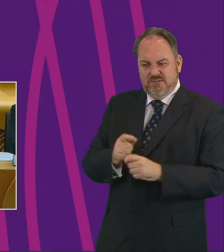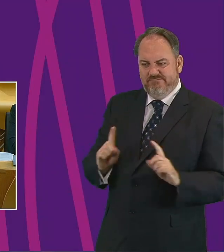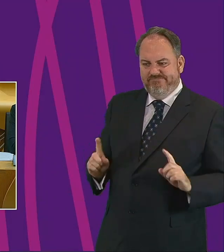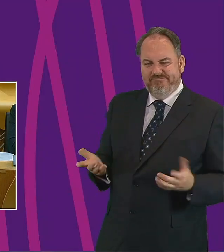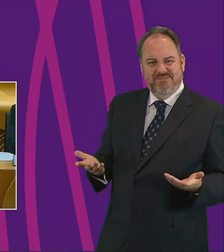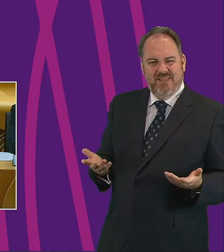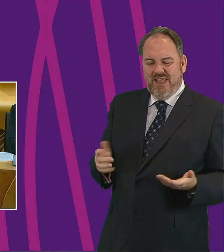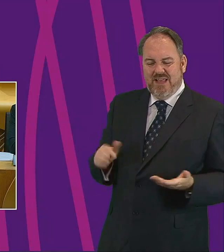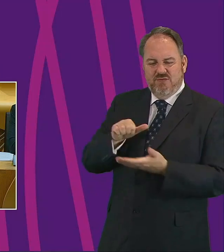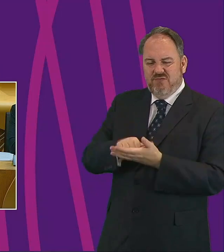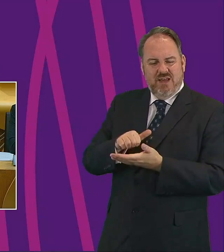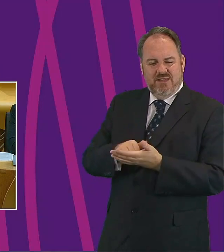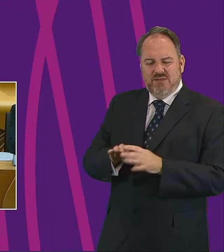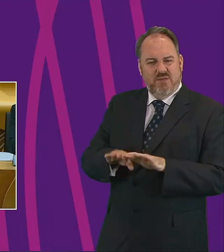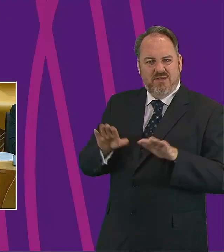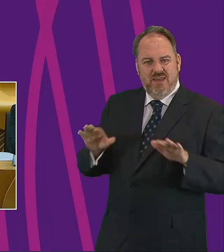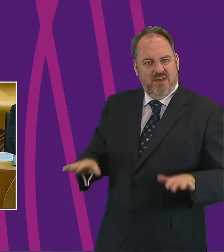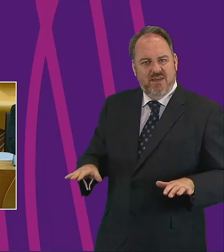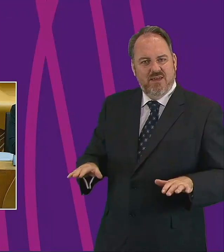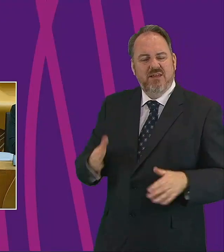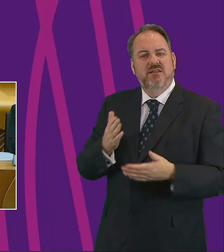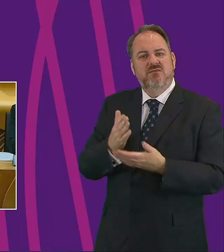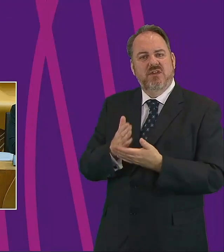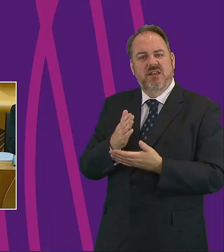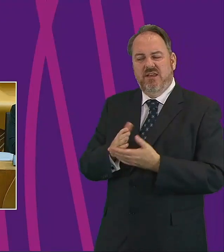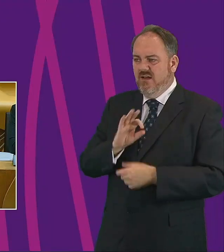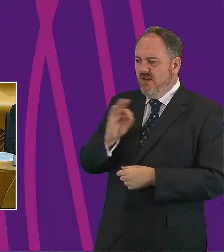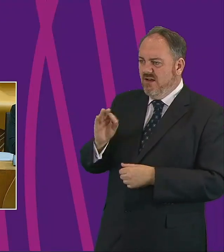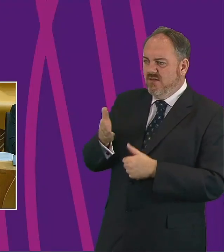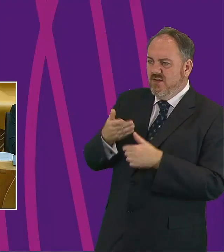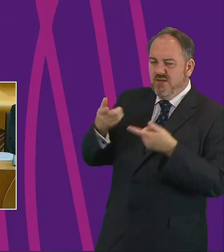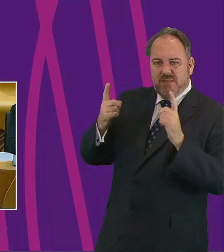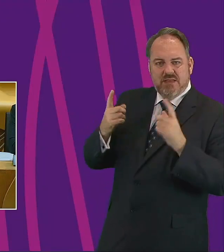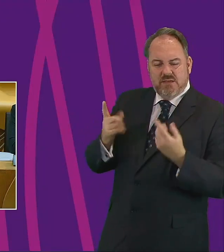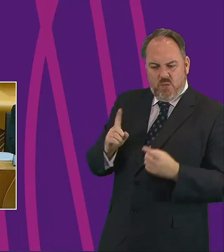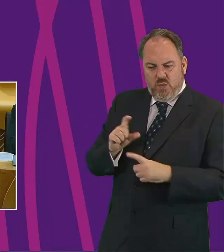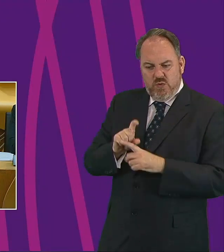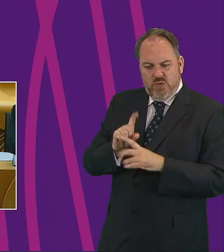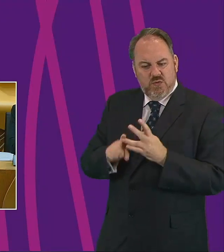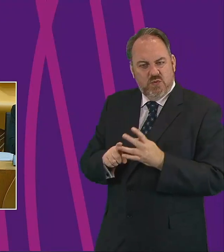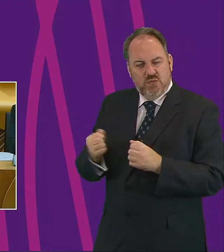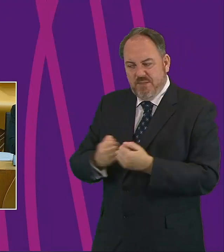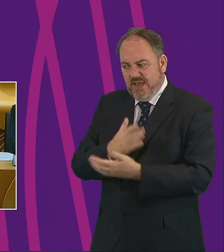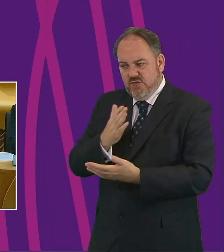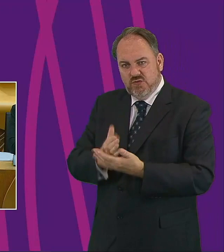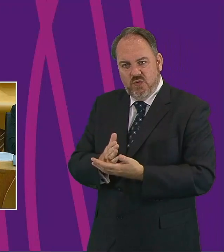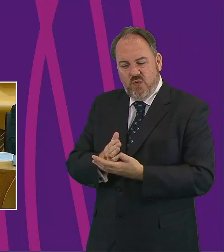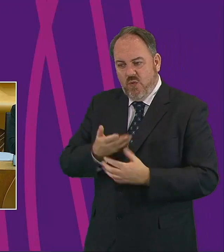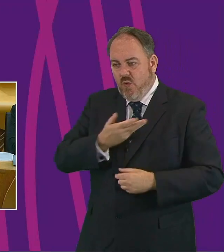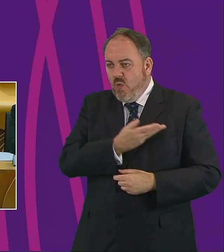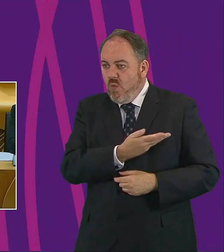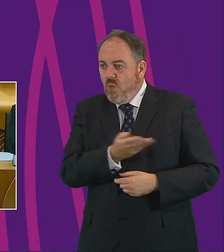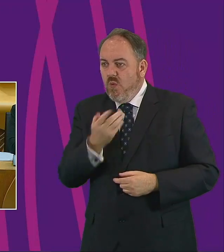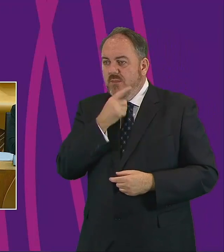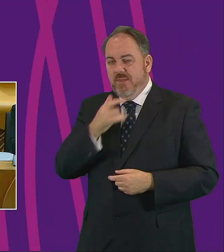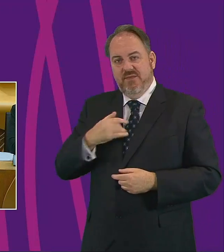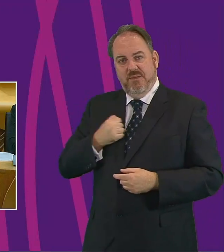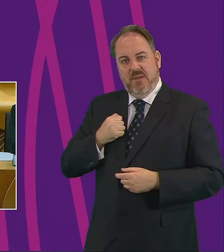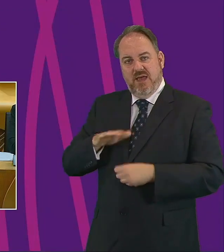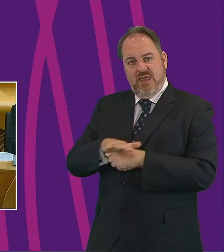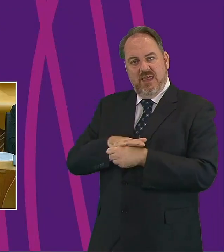simply wrong. Can I ask the First Minister what she's going to do to ensure that all my constituents have access